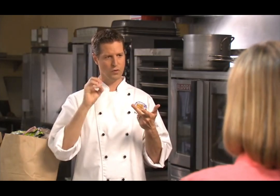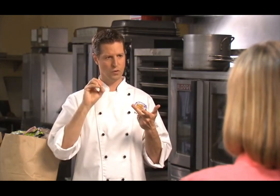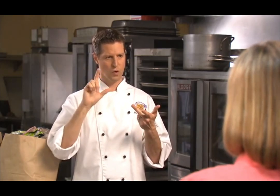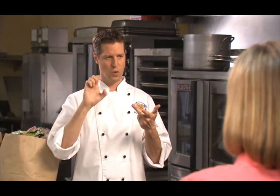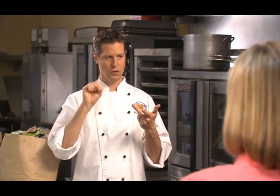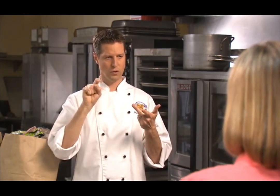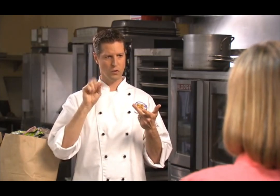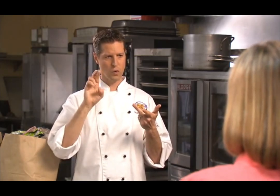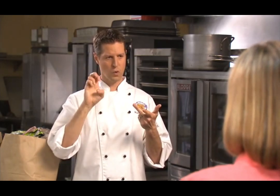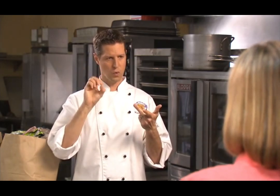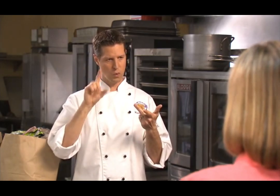cholesterol,